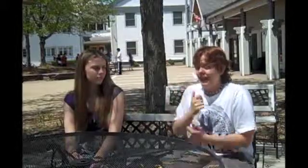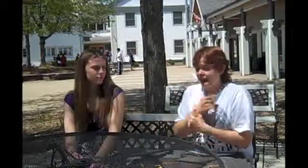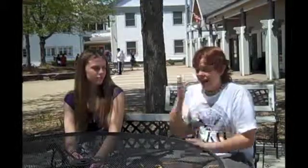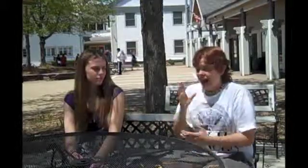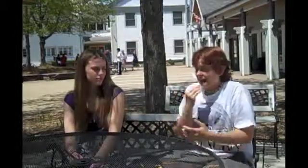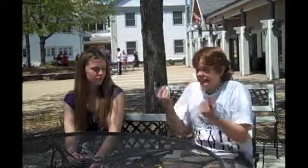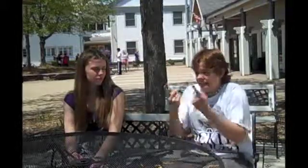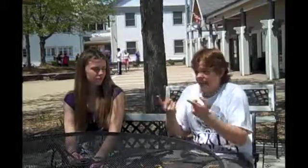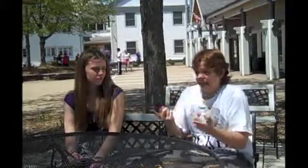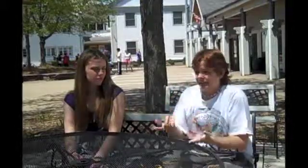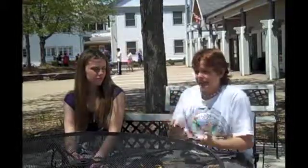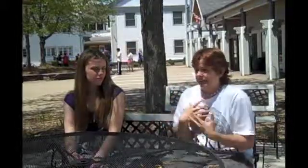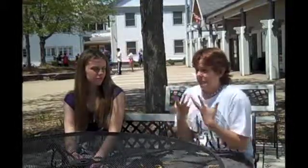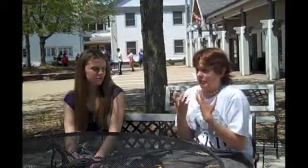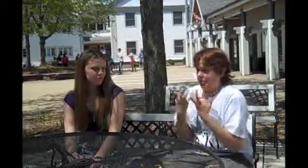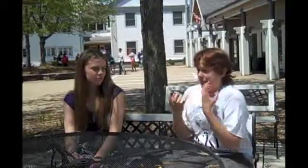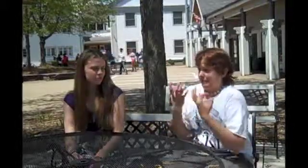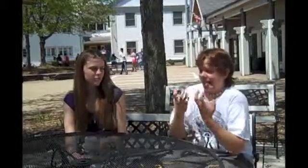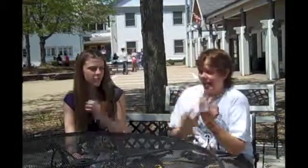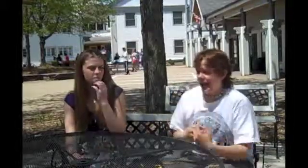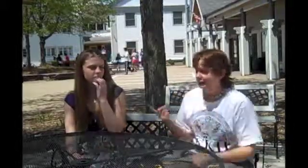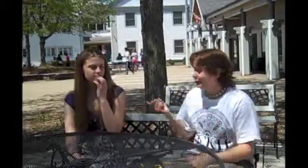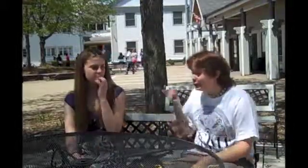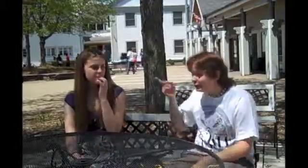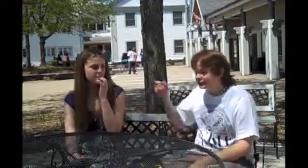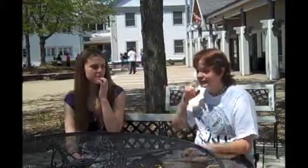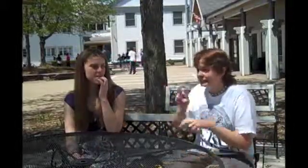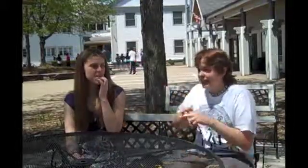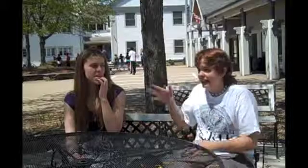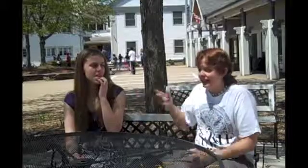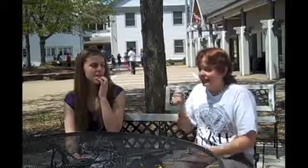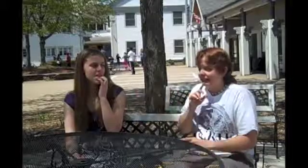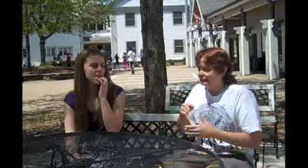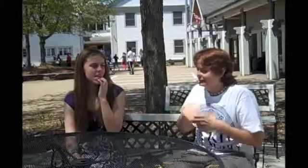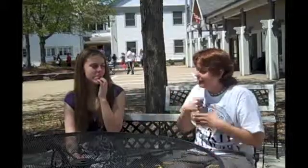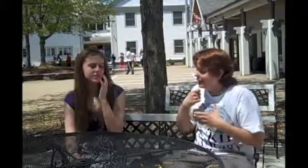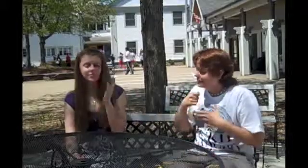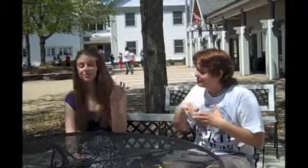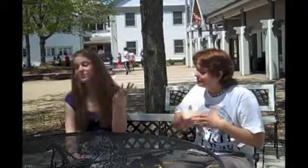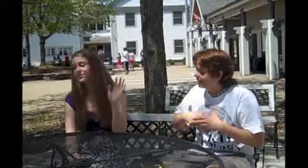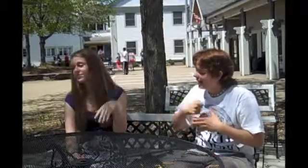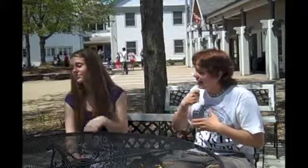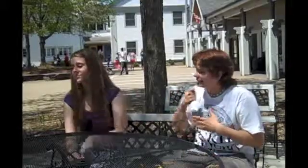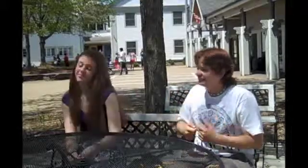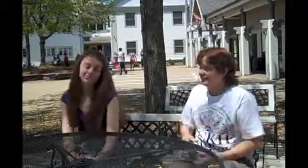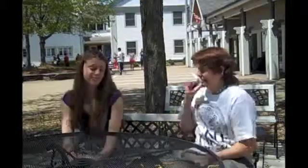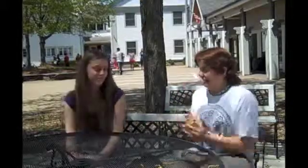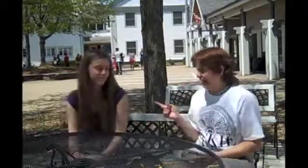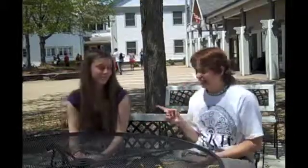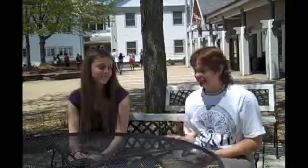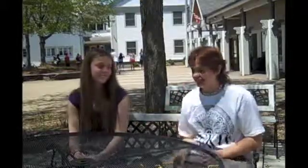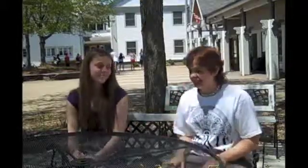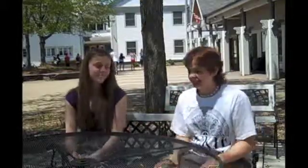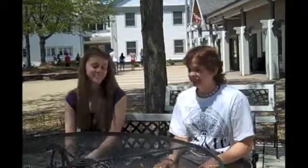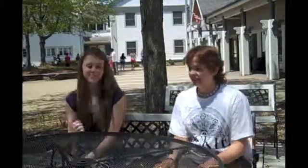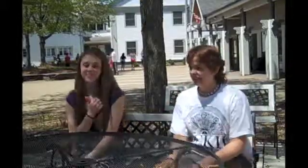"You shouldn't have eaten that. Oh my gosh!" But I looked over at Ashley and she just kept on going. Didn't bother her at all. No big